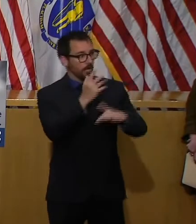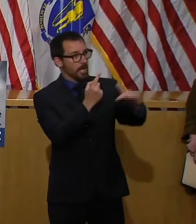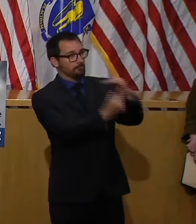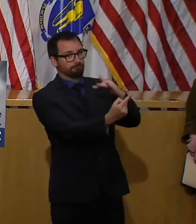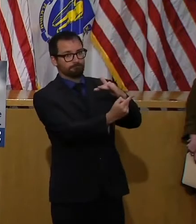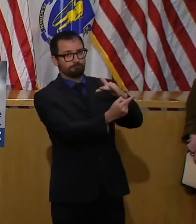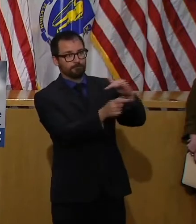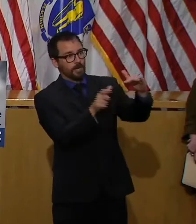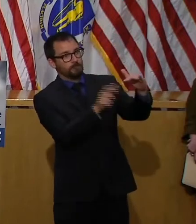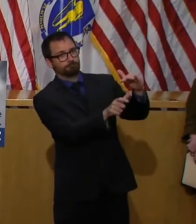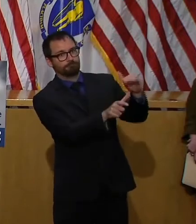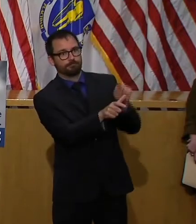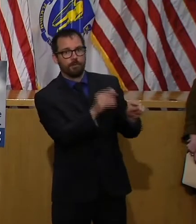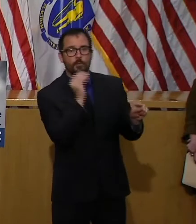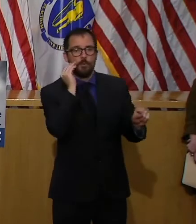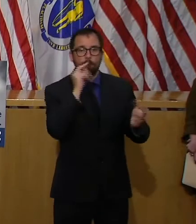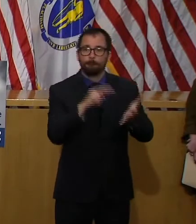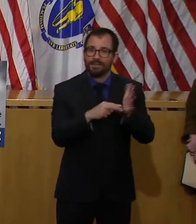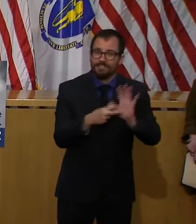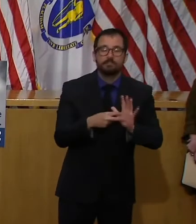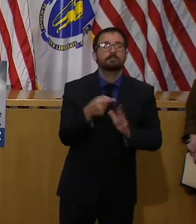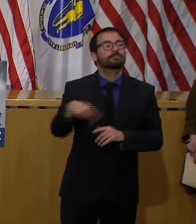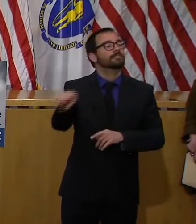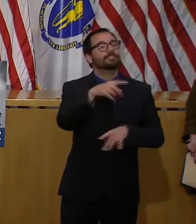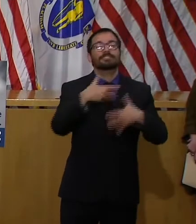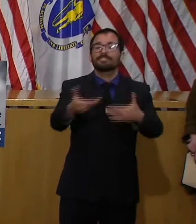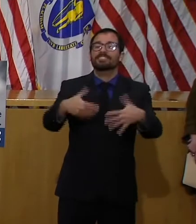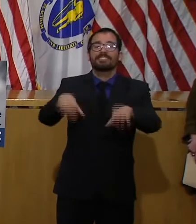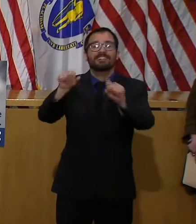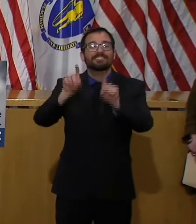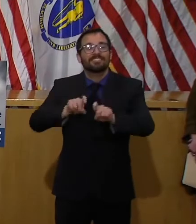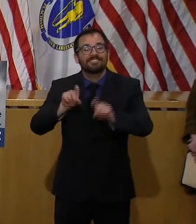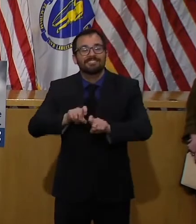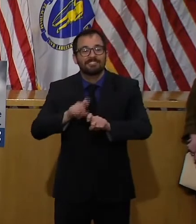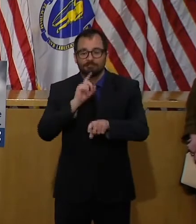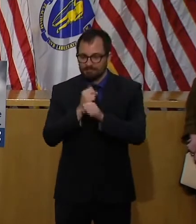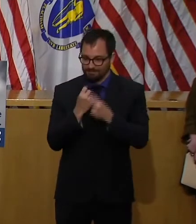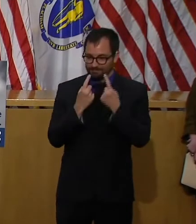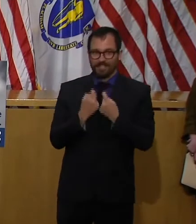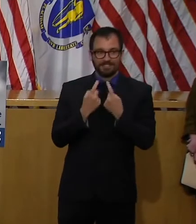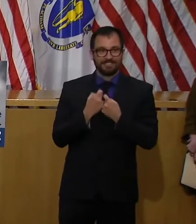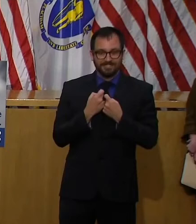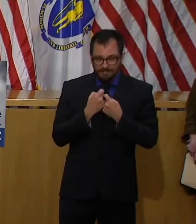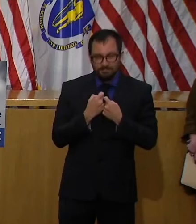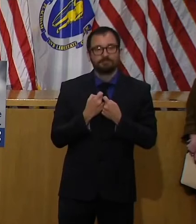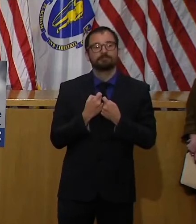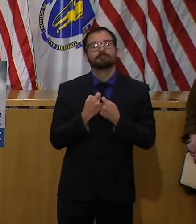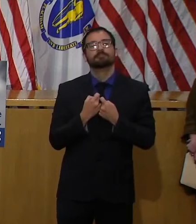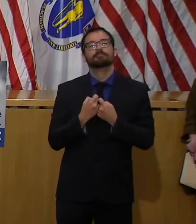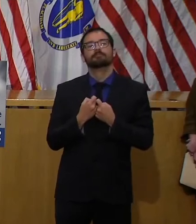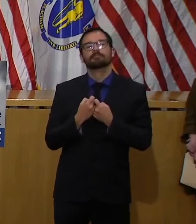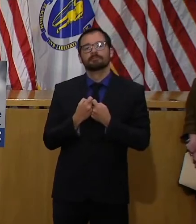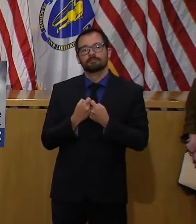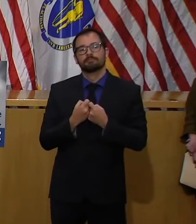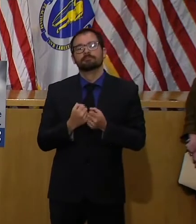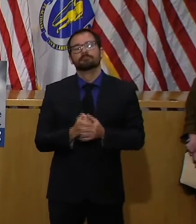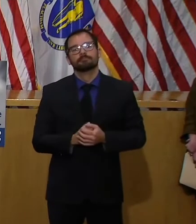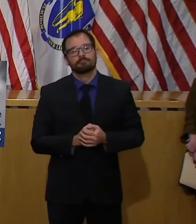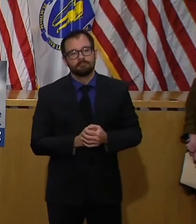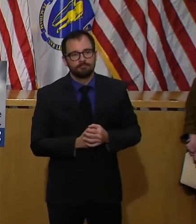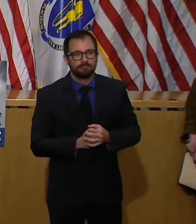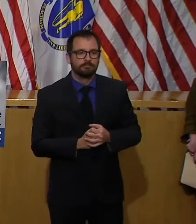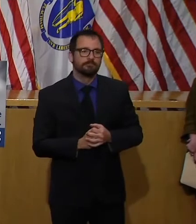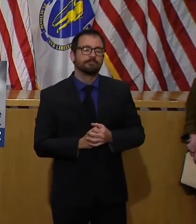We also have a cadre of people who are charged with the task of connecting you to resources that already exist in your communities to make sure that